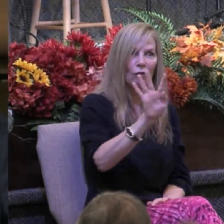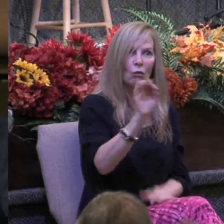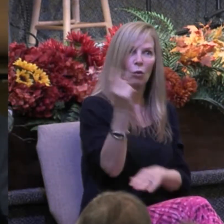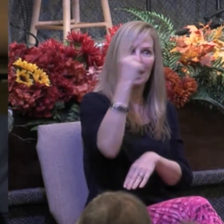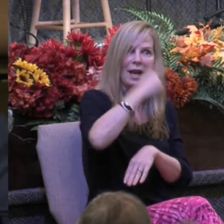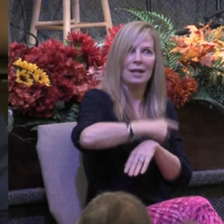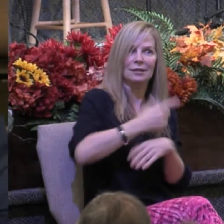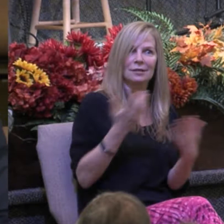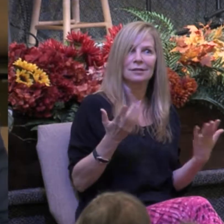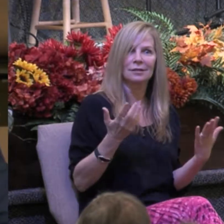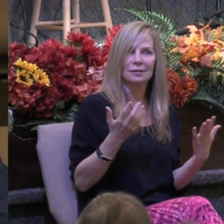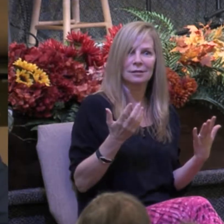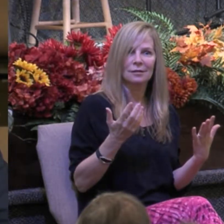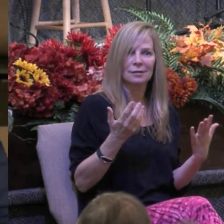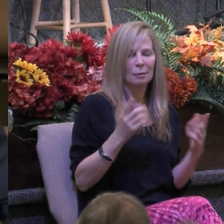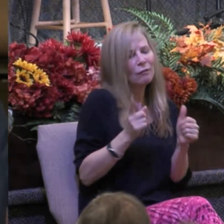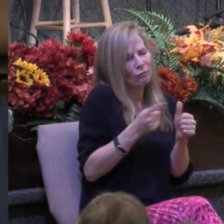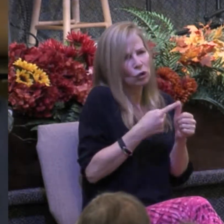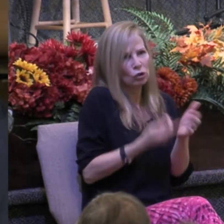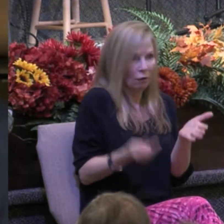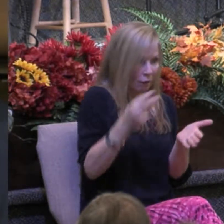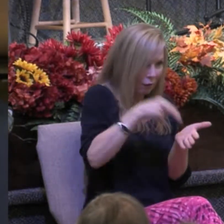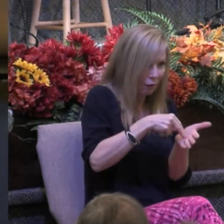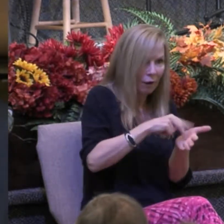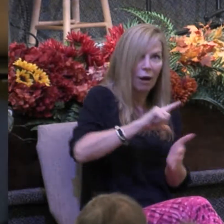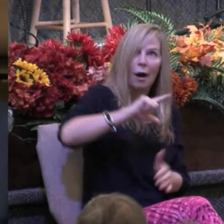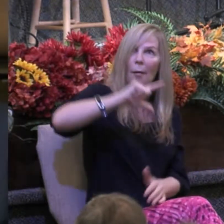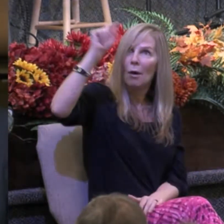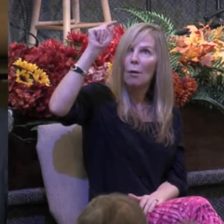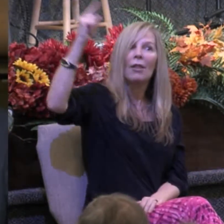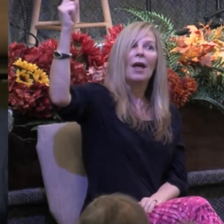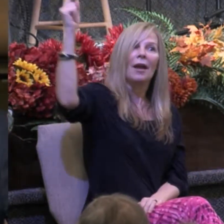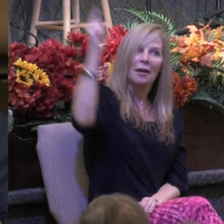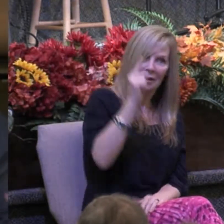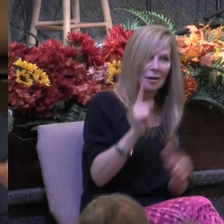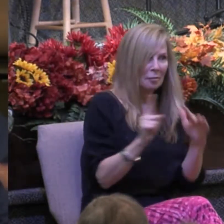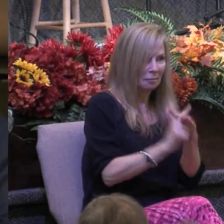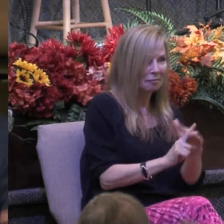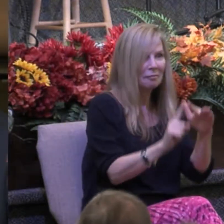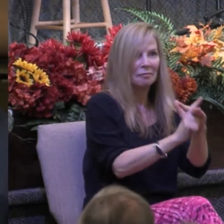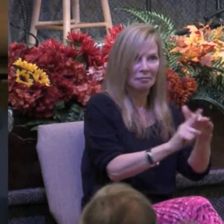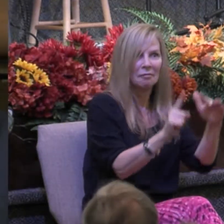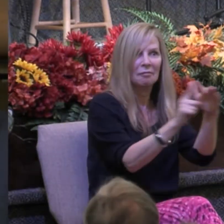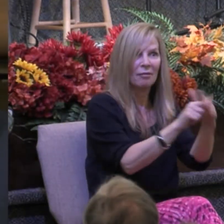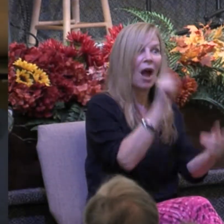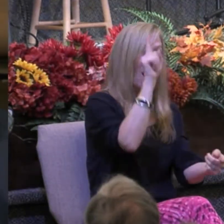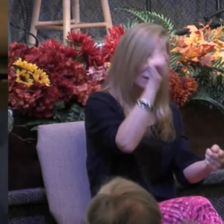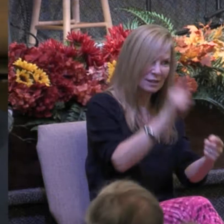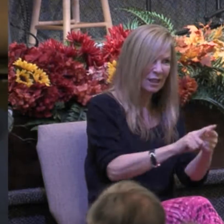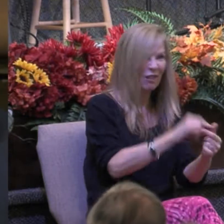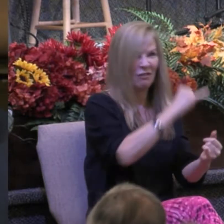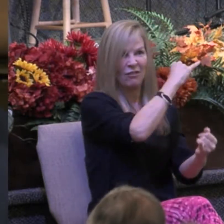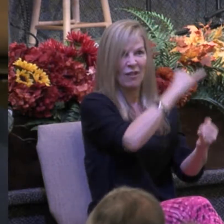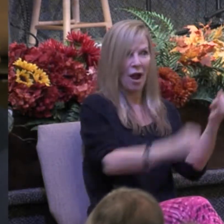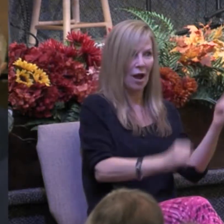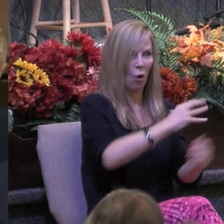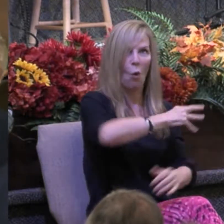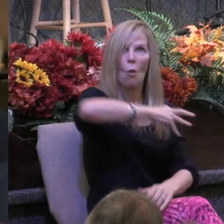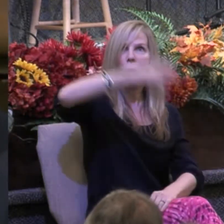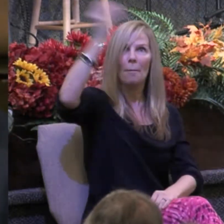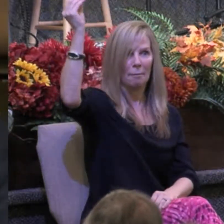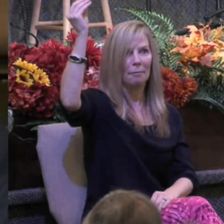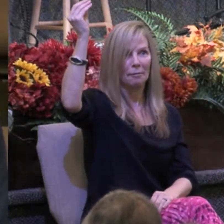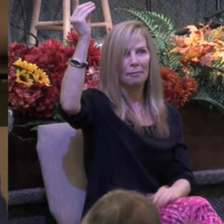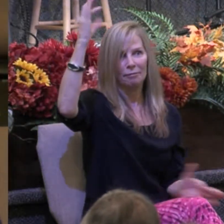was following his resurrection, and he did this until he ascended and returned back to the Father. And his